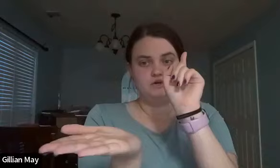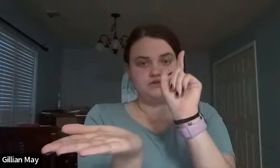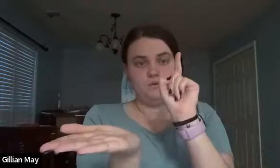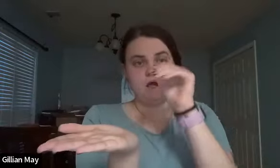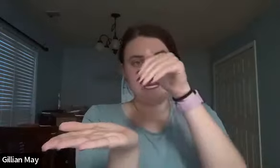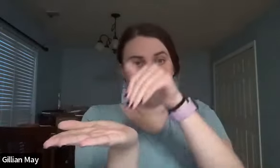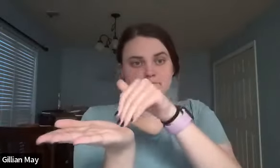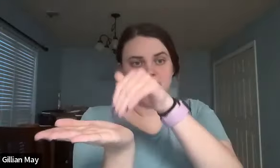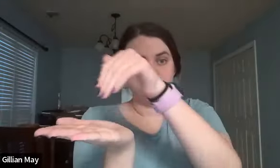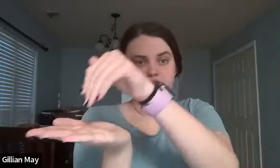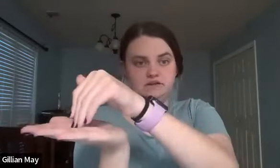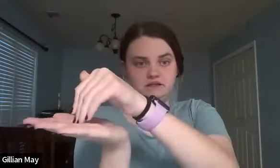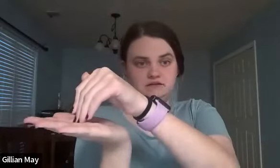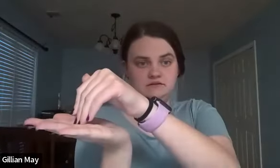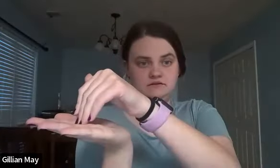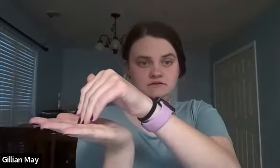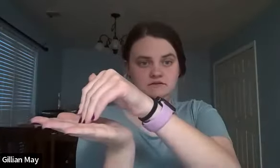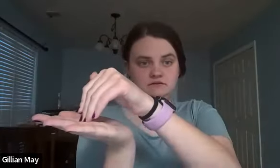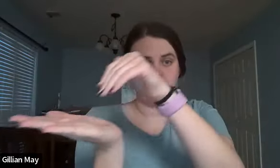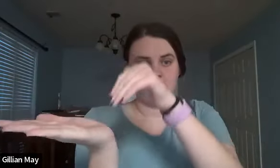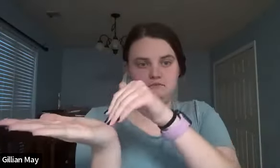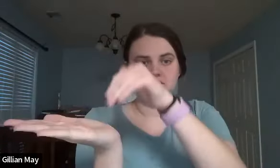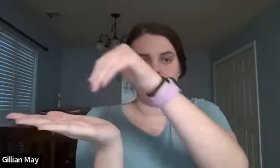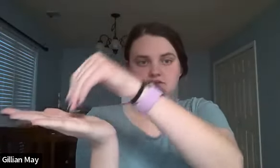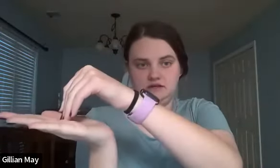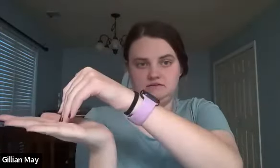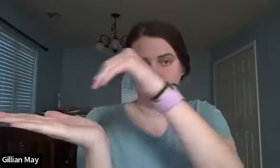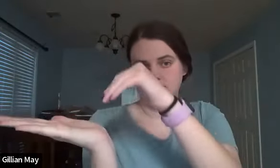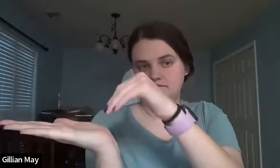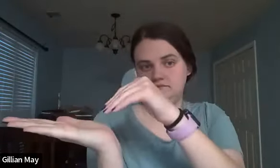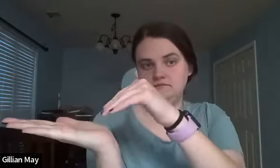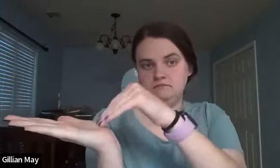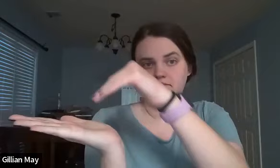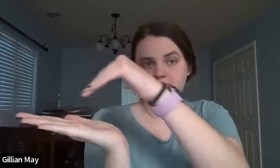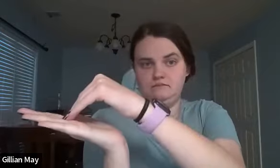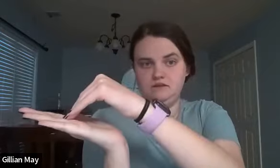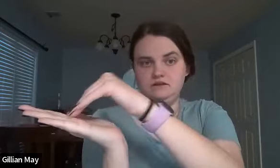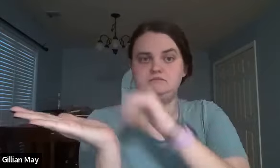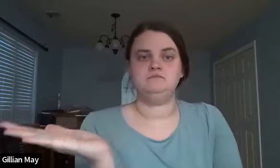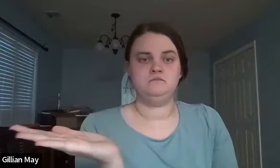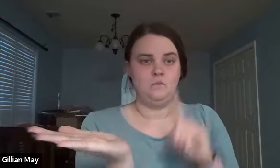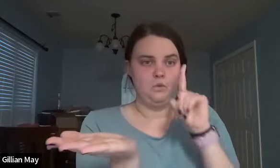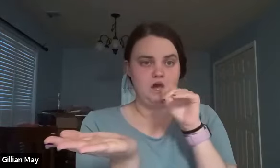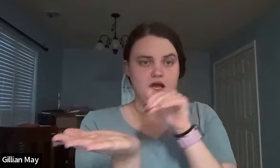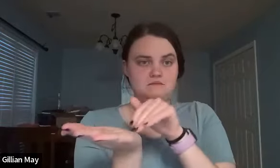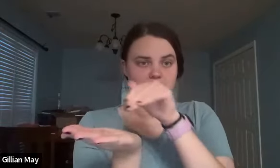So 1,000,000. Million. Million.